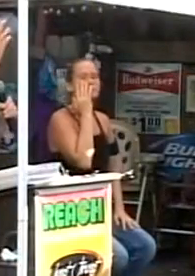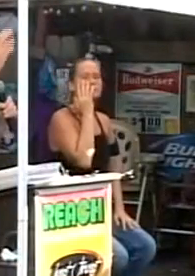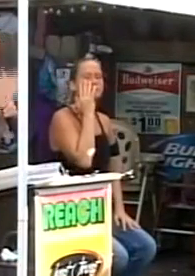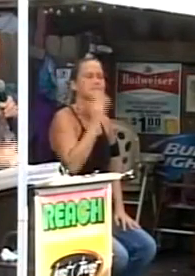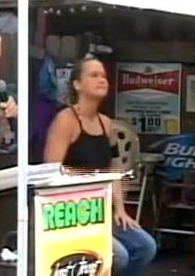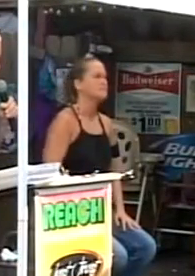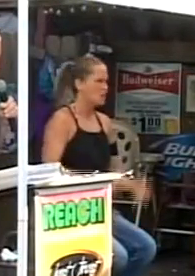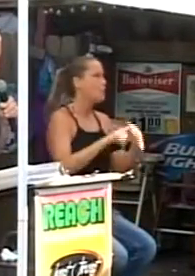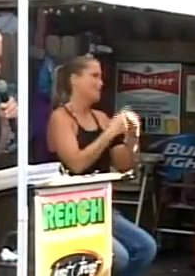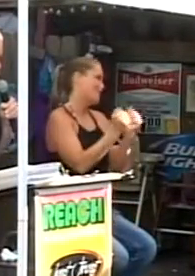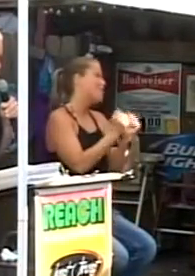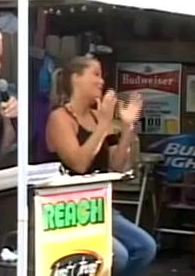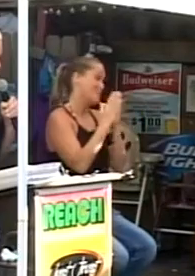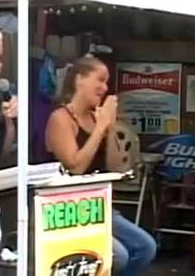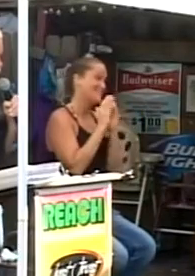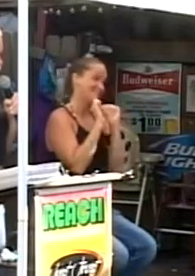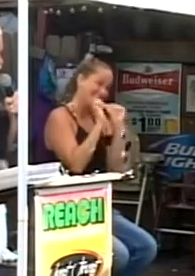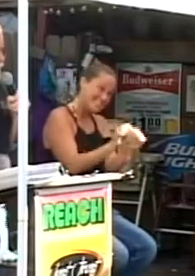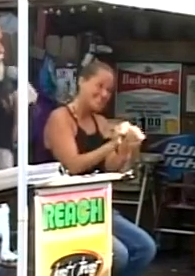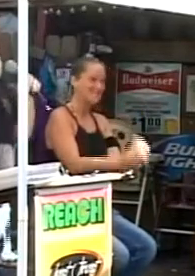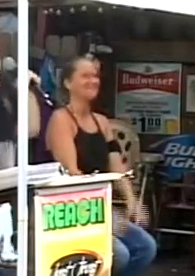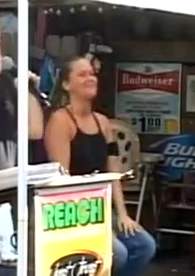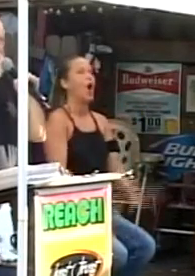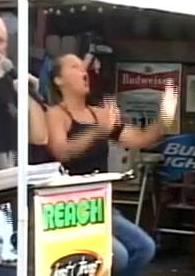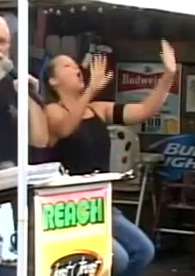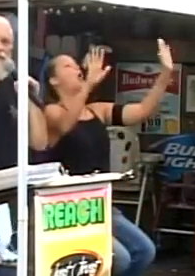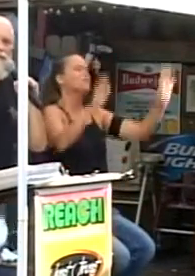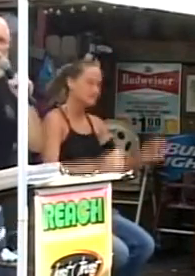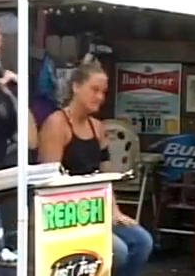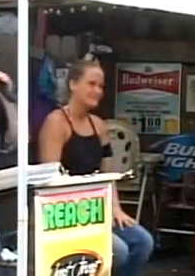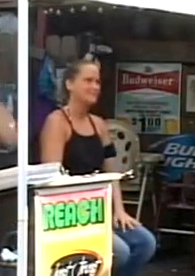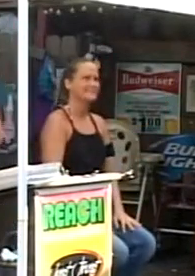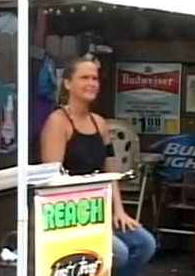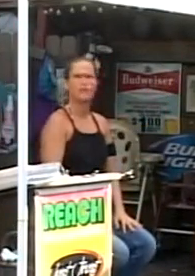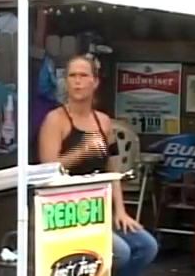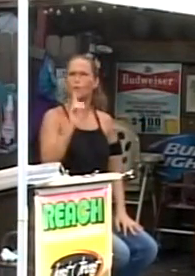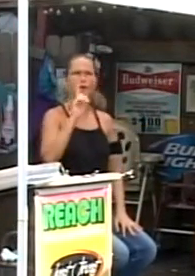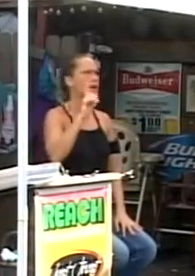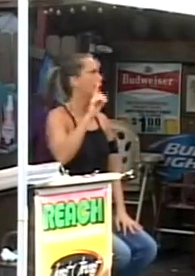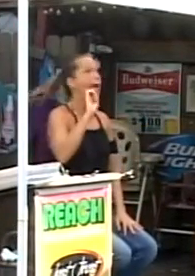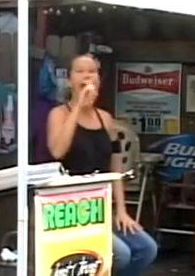We'll open with a word of prayer and move forward. Oh, where are you?